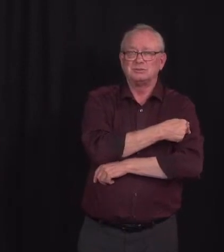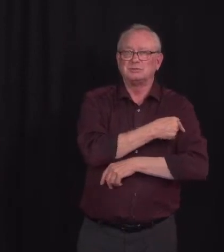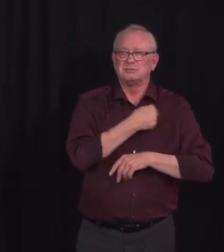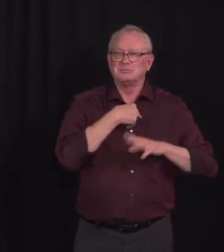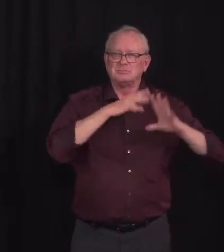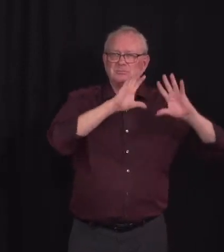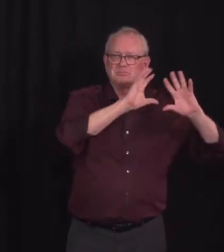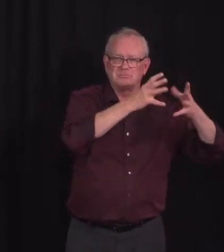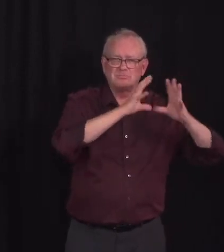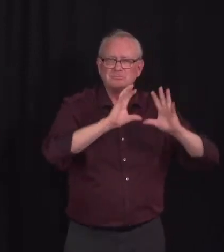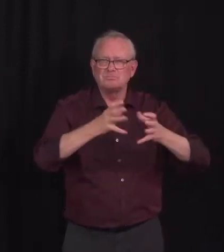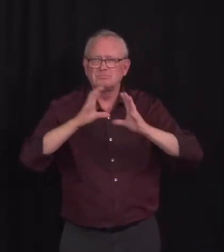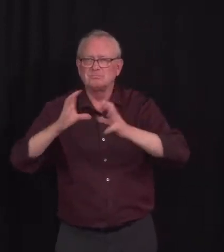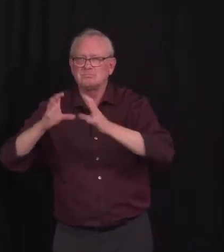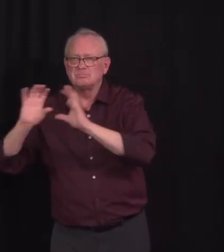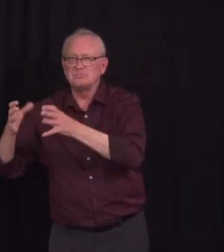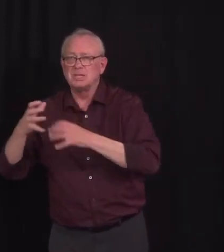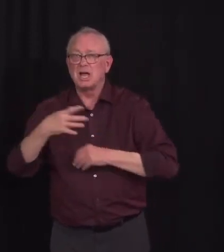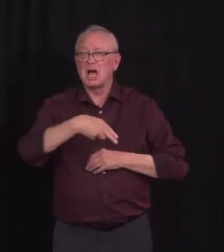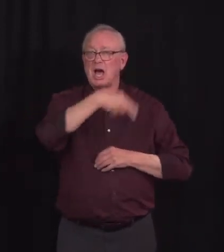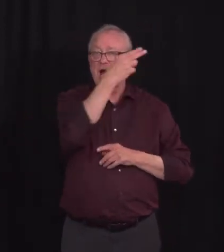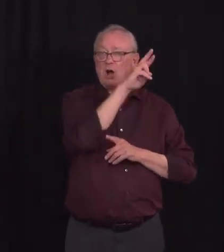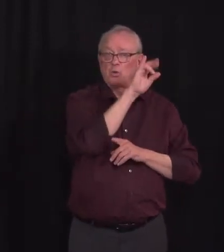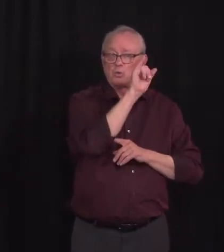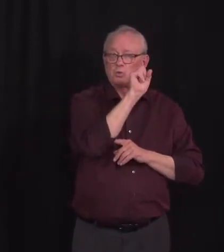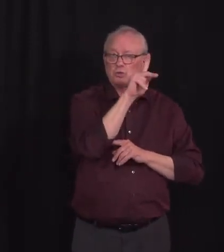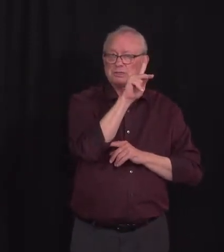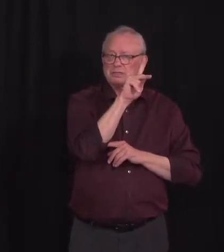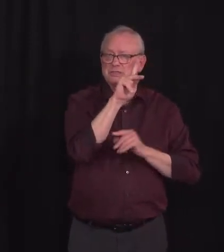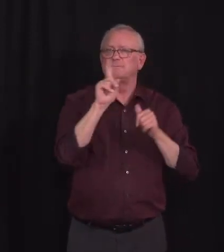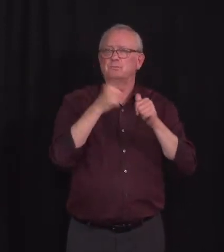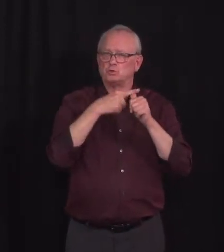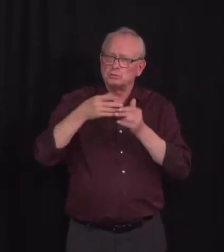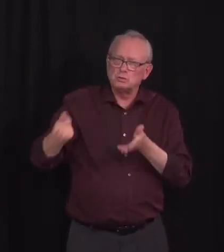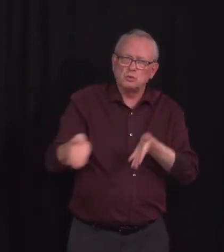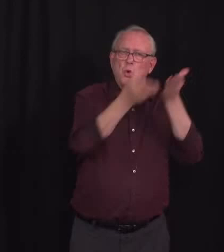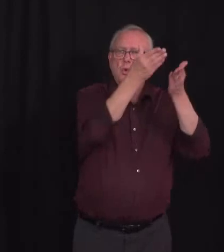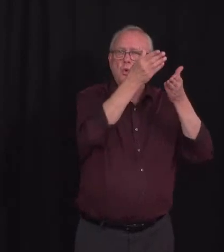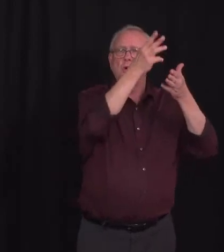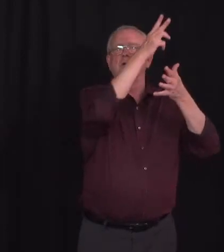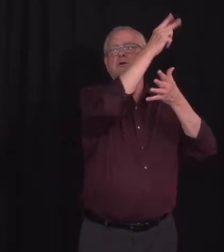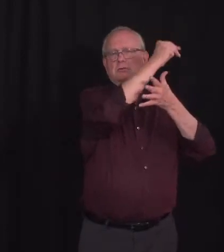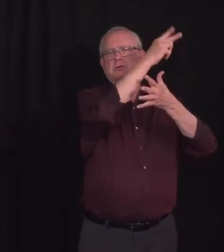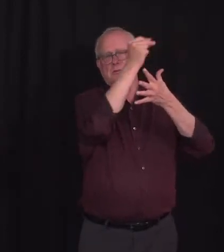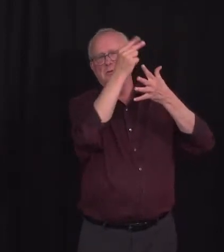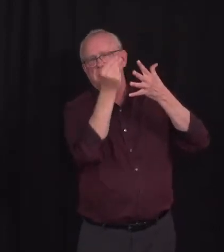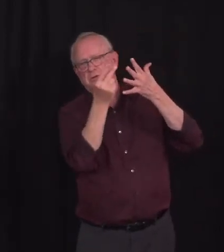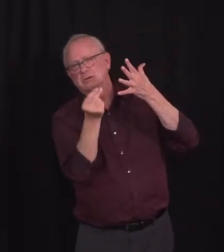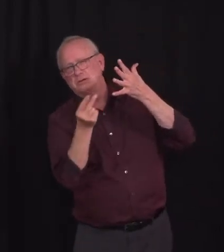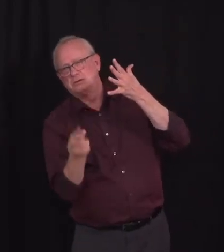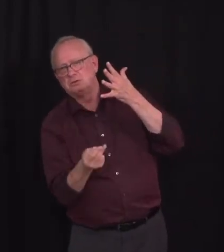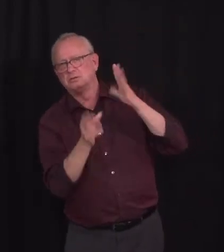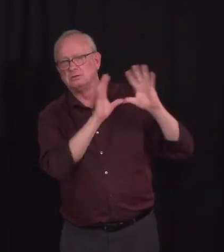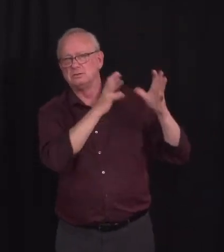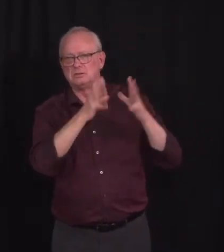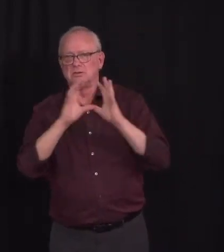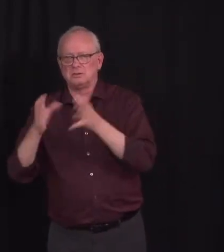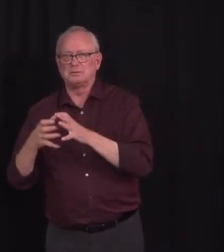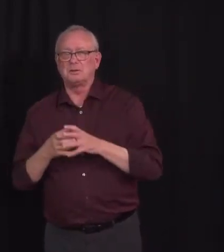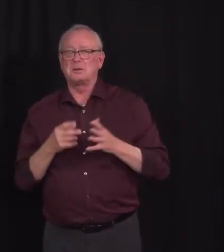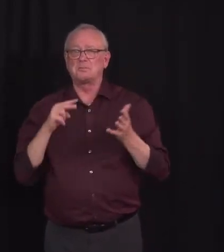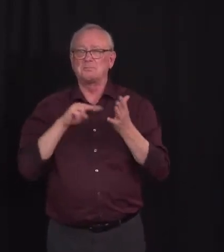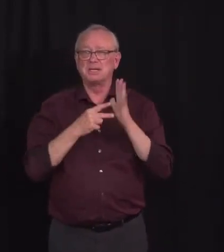risk earliest in their eligibility for their first dose. And so the timing of when people got their first dose actually